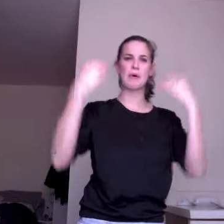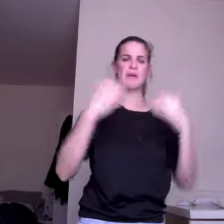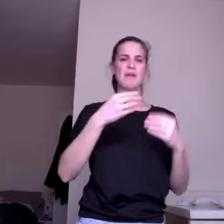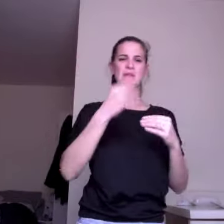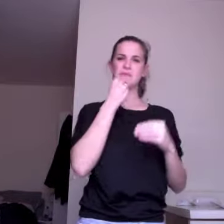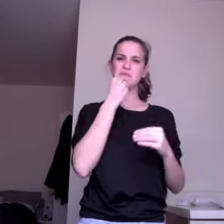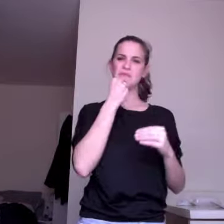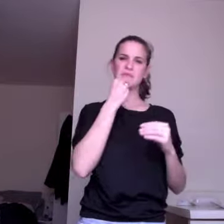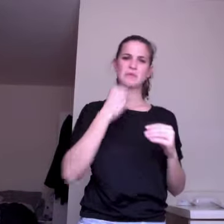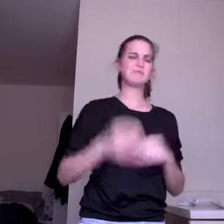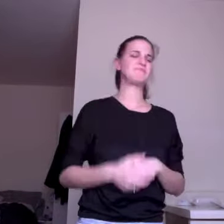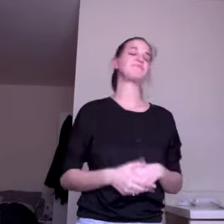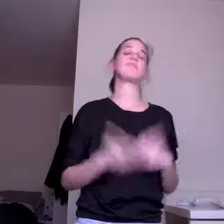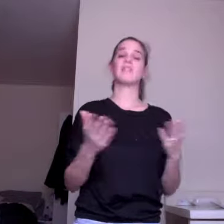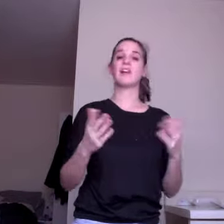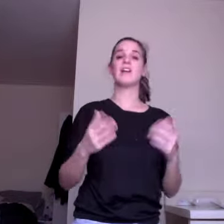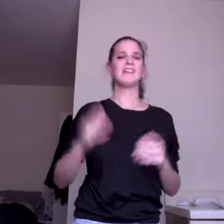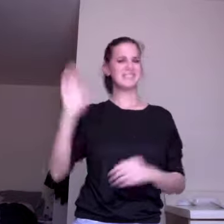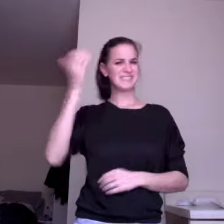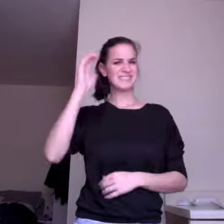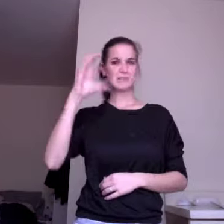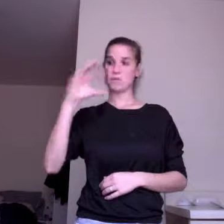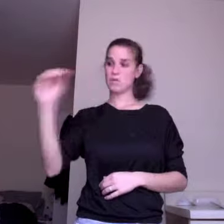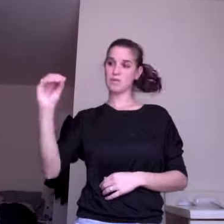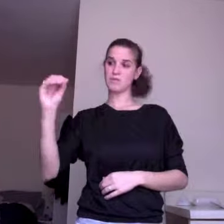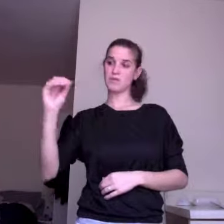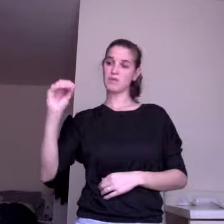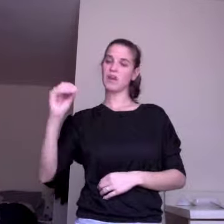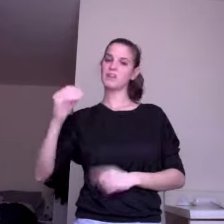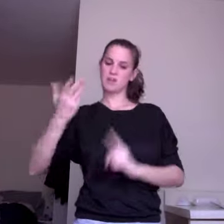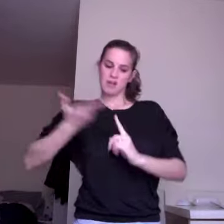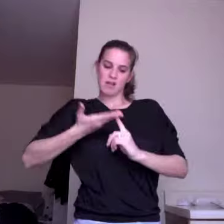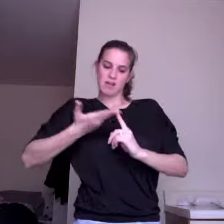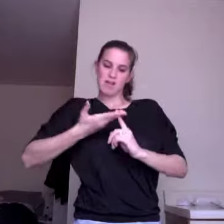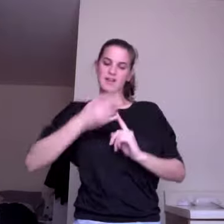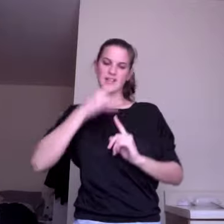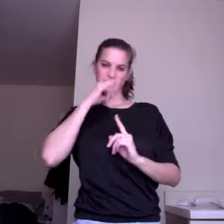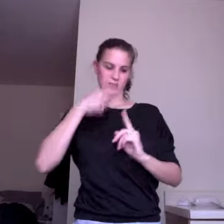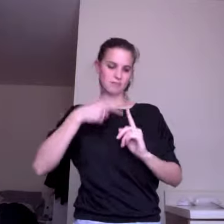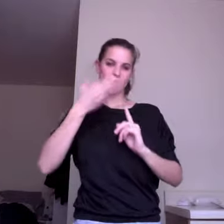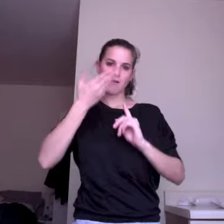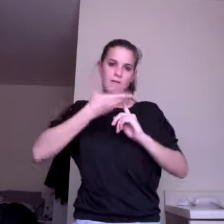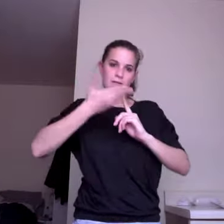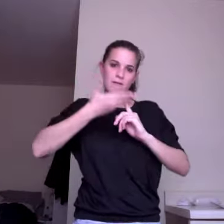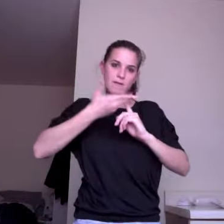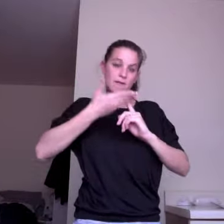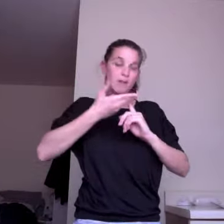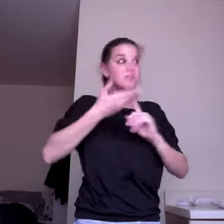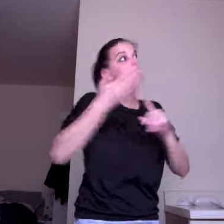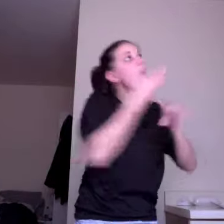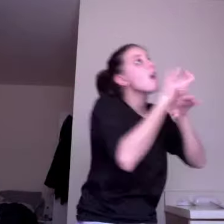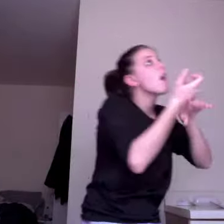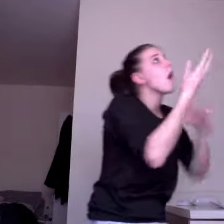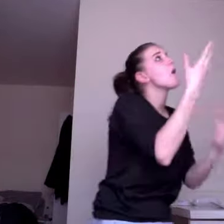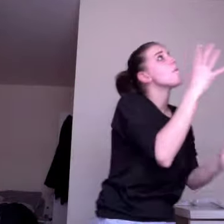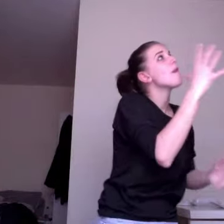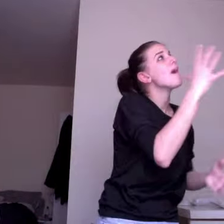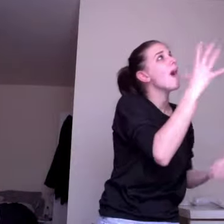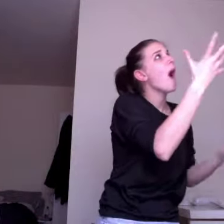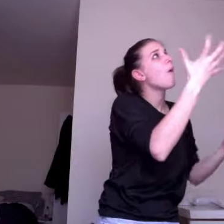like corporations are always trying to get kids, like me, to get their parents to buy stuff that really isn't good for us or the planet. Little